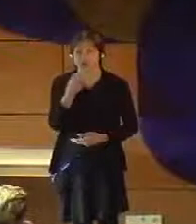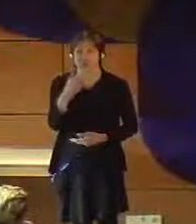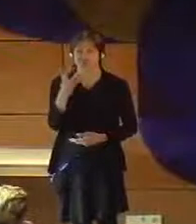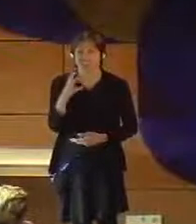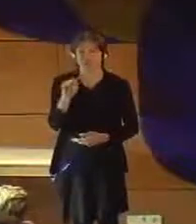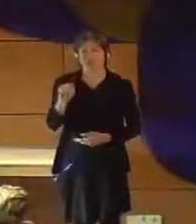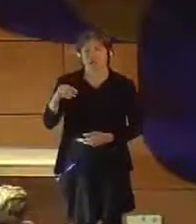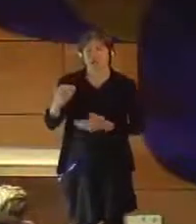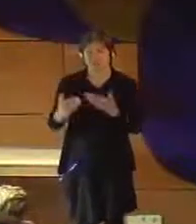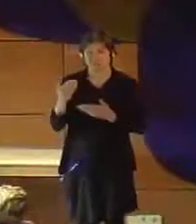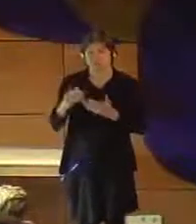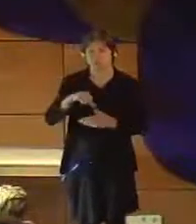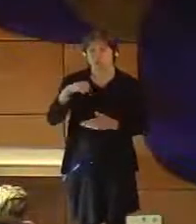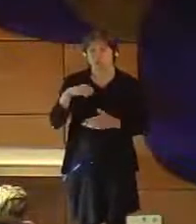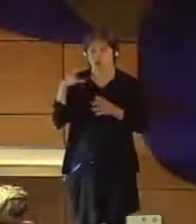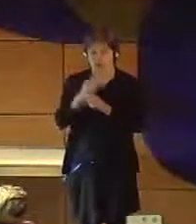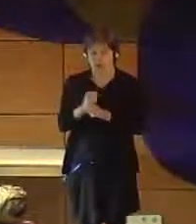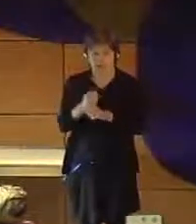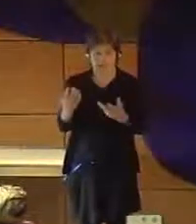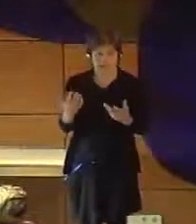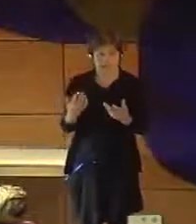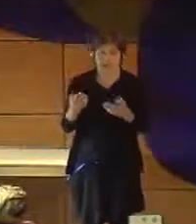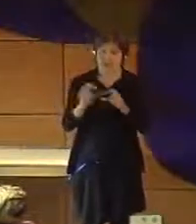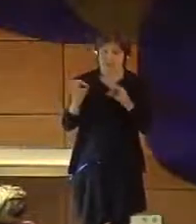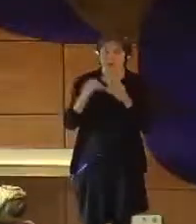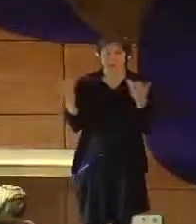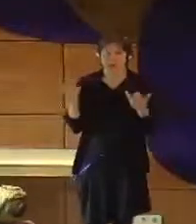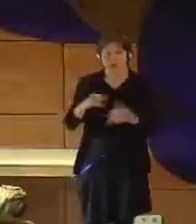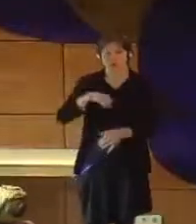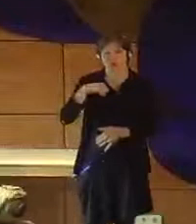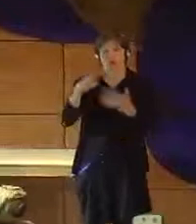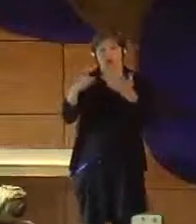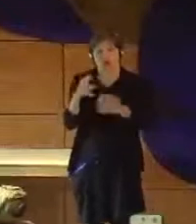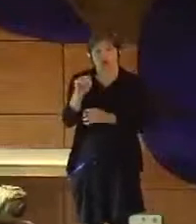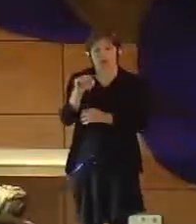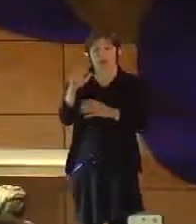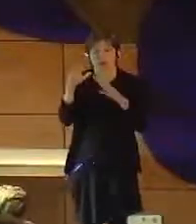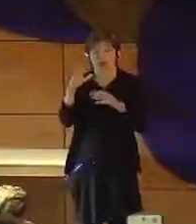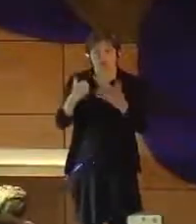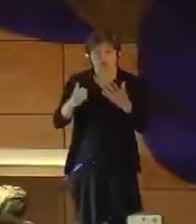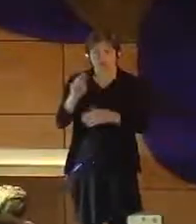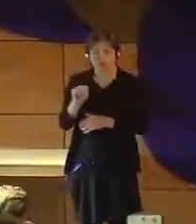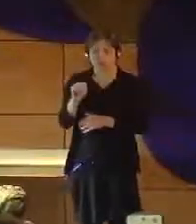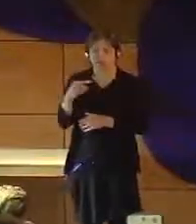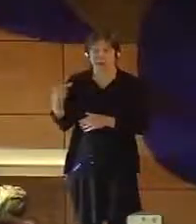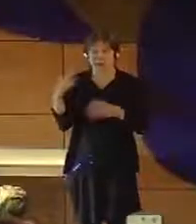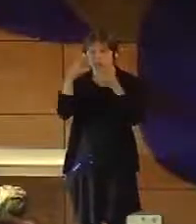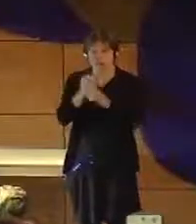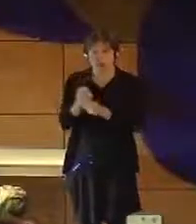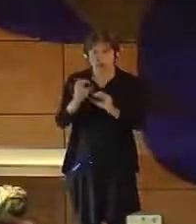mornings and evenings, is it better to take 80 in the morning instead to have a better curve, or is it fine to do it like that?